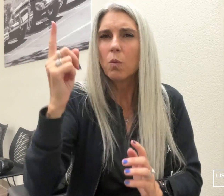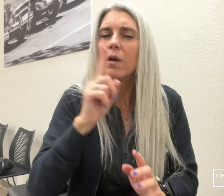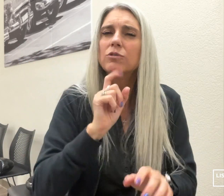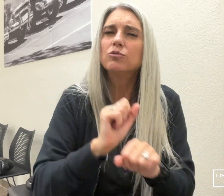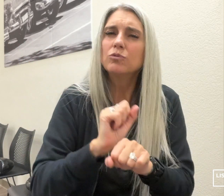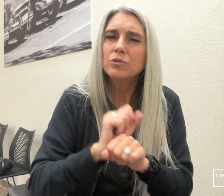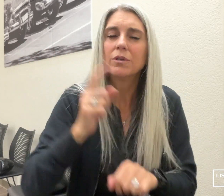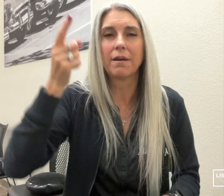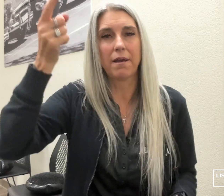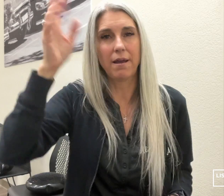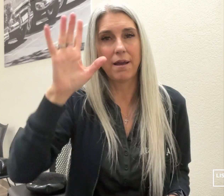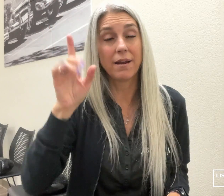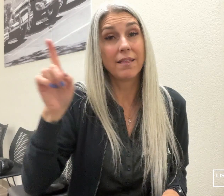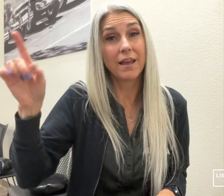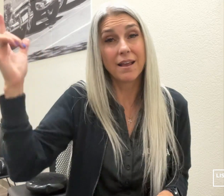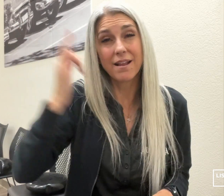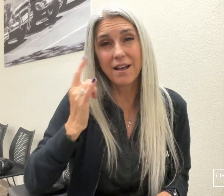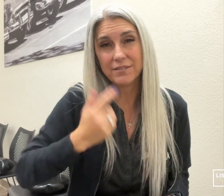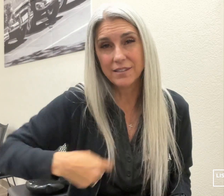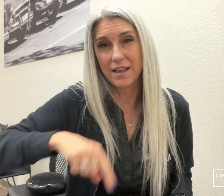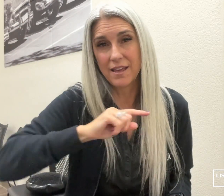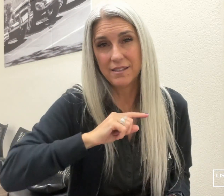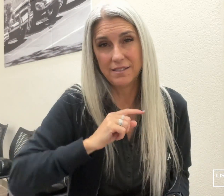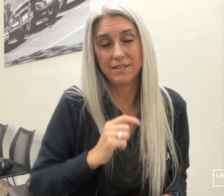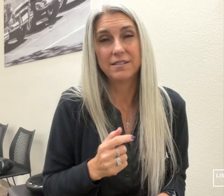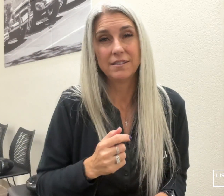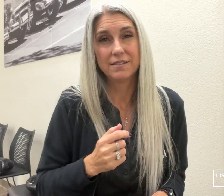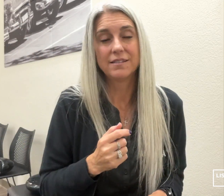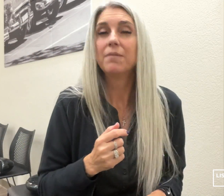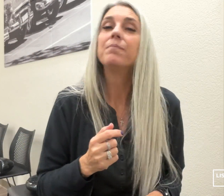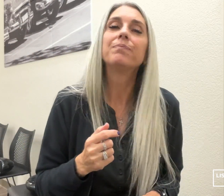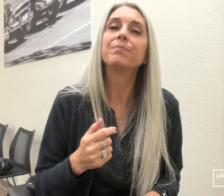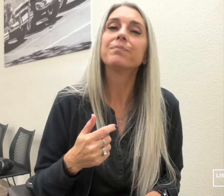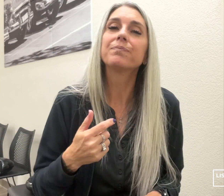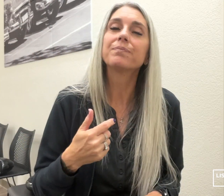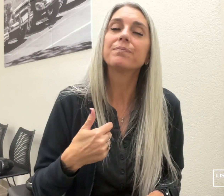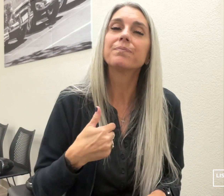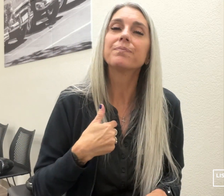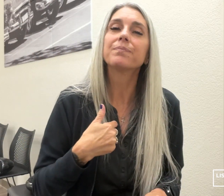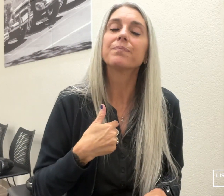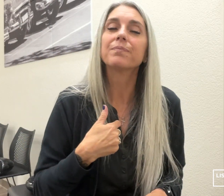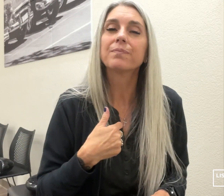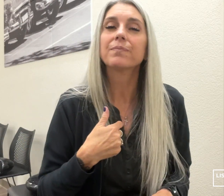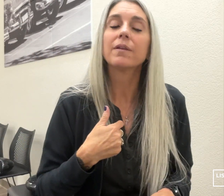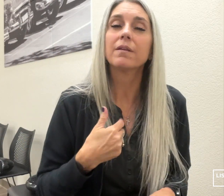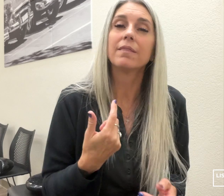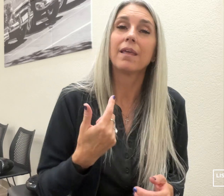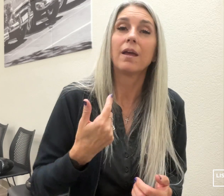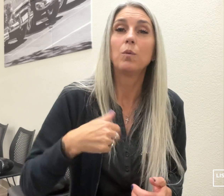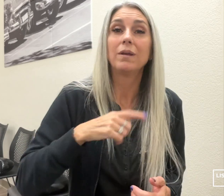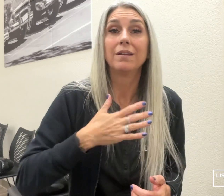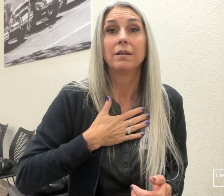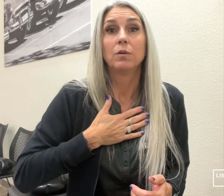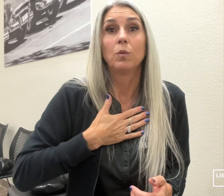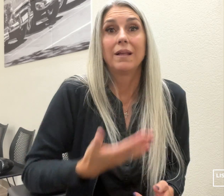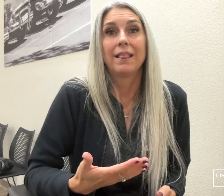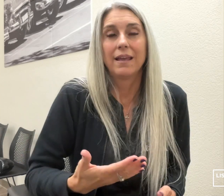God, and that He loves us. I willingly and desiringly